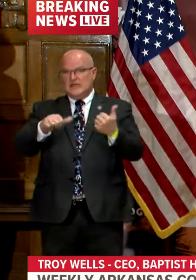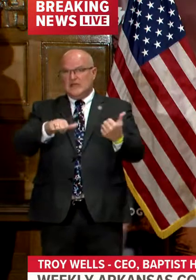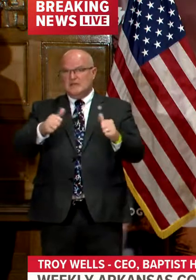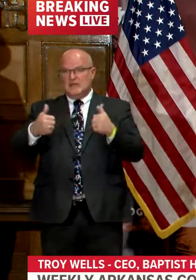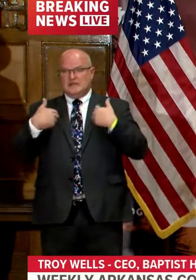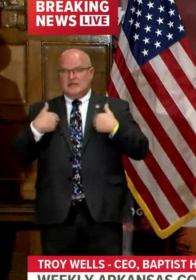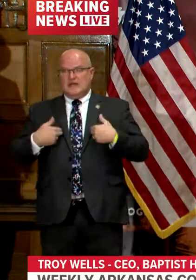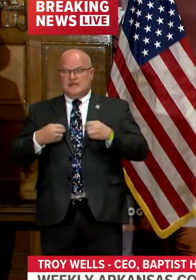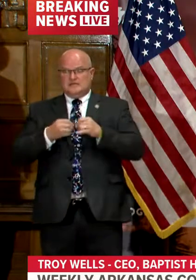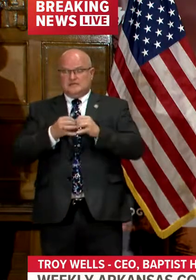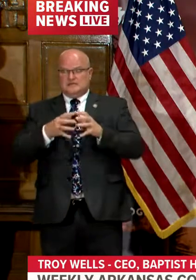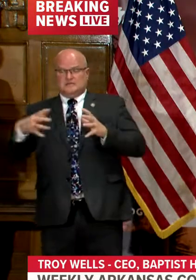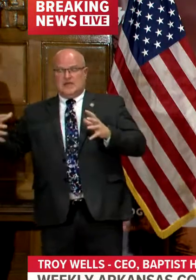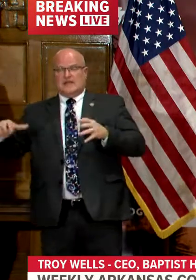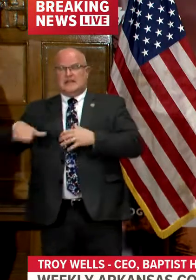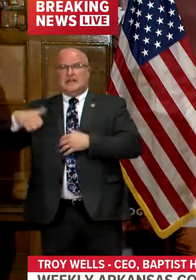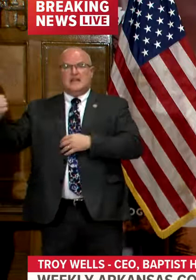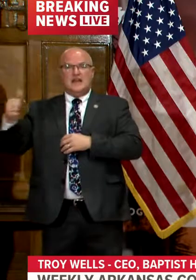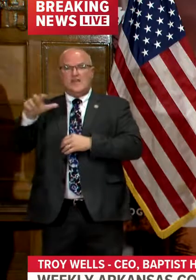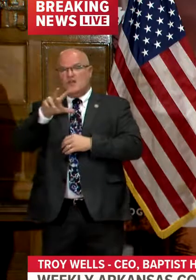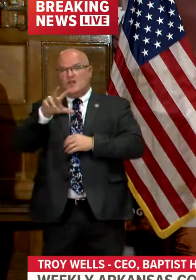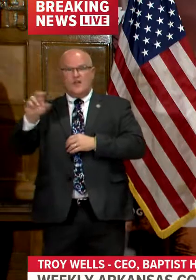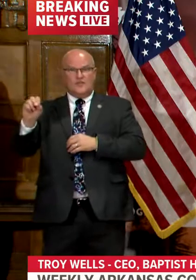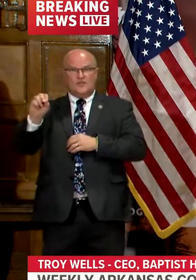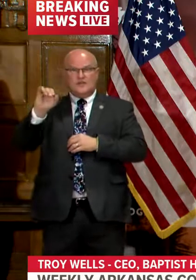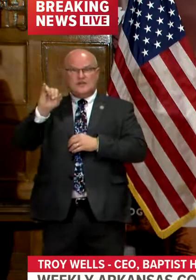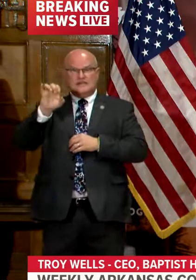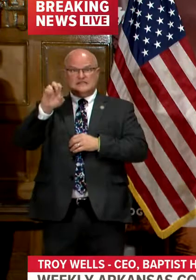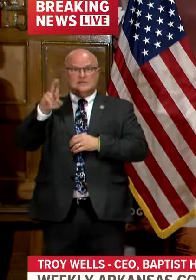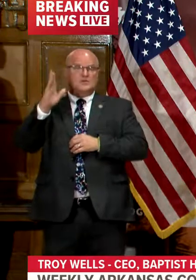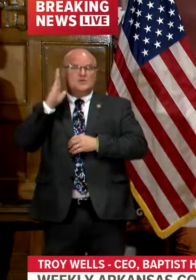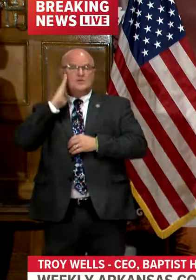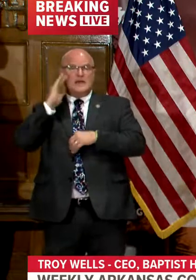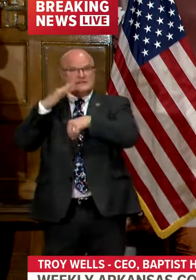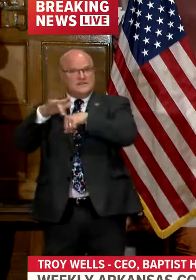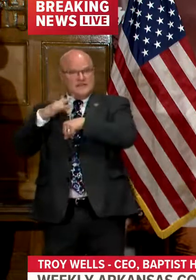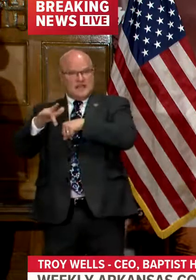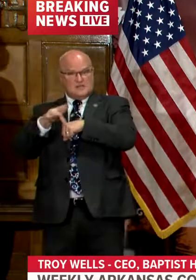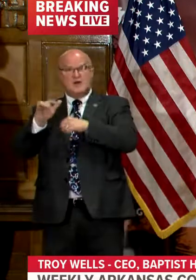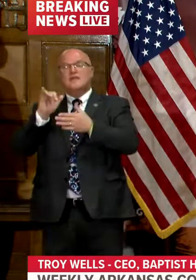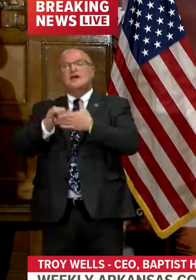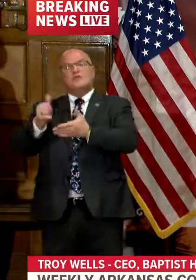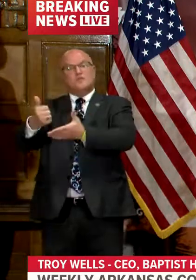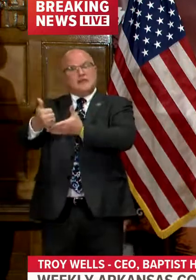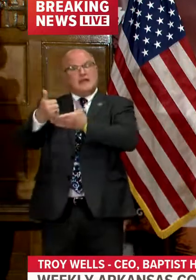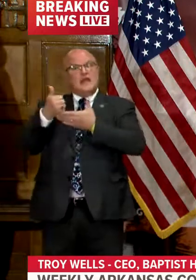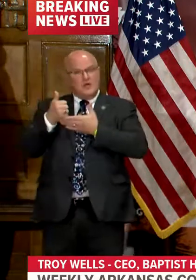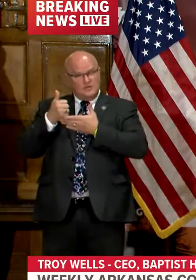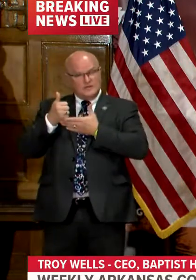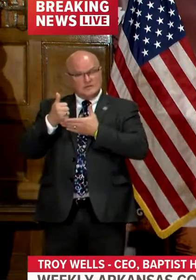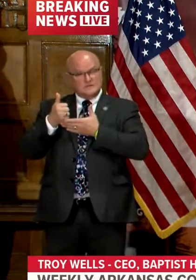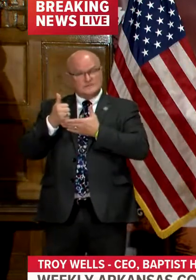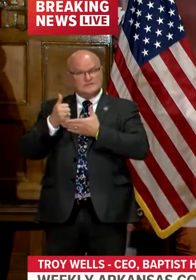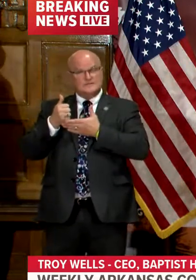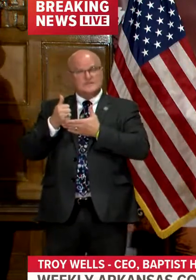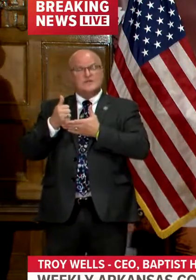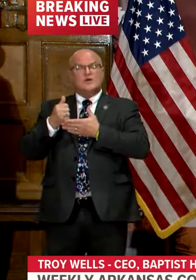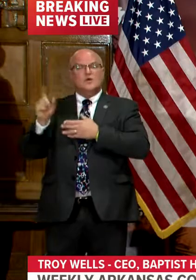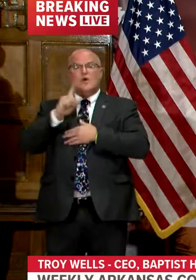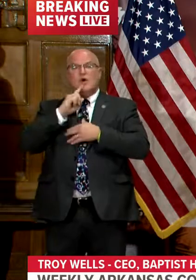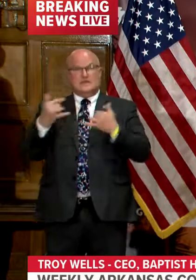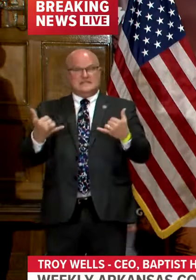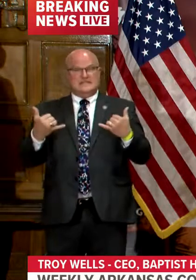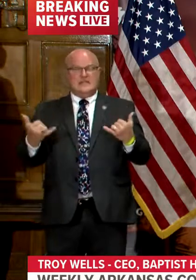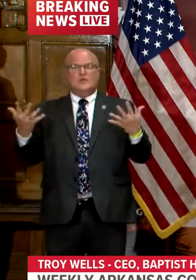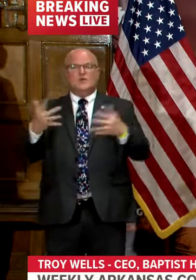be expanding to another 30 ICU beds that will be available. So that should be helpful relative to where we are